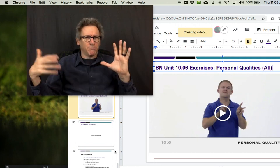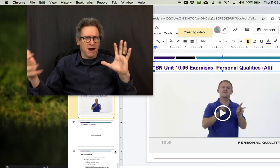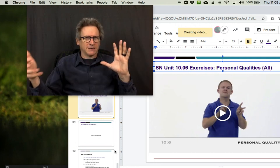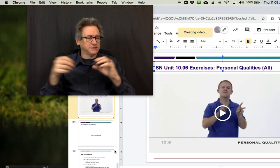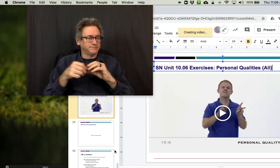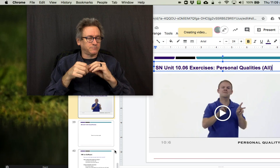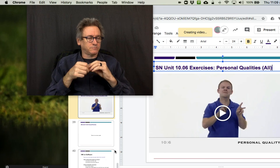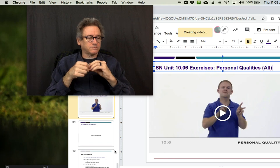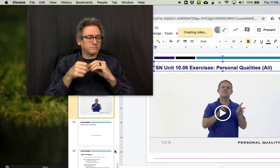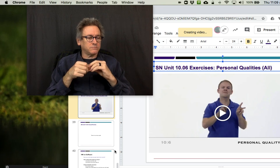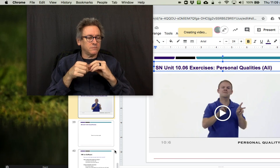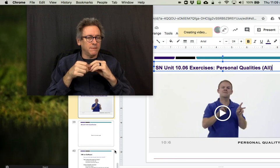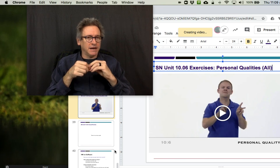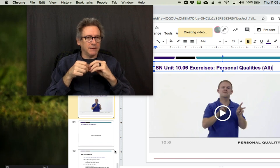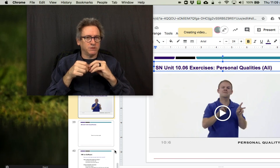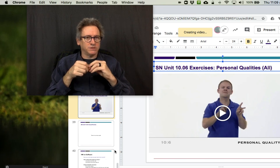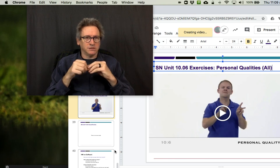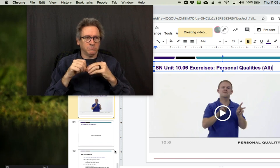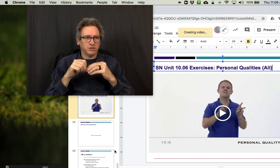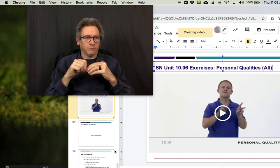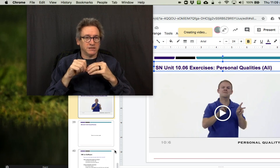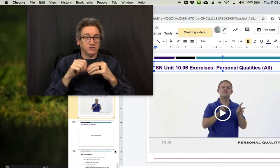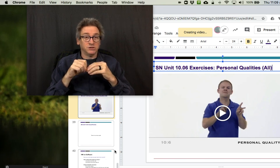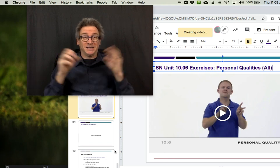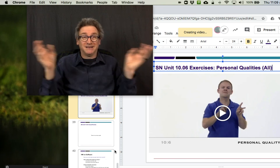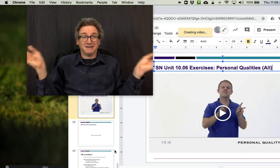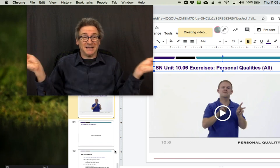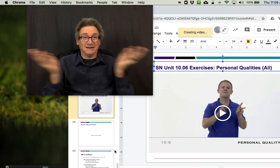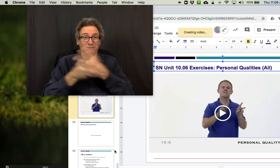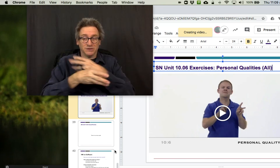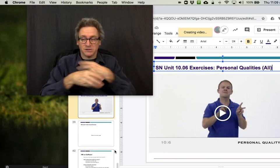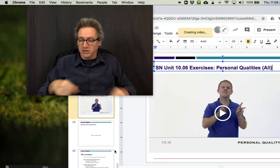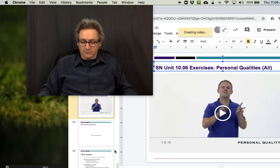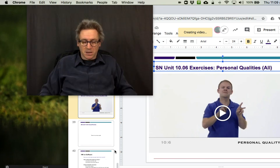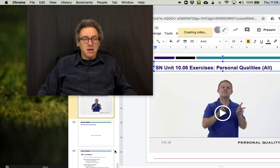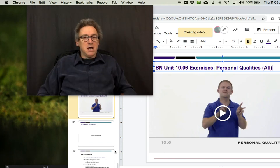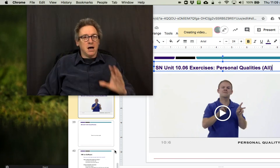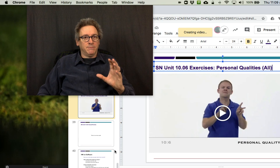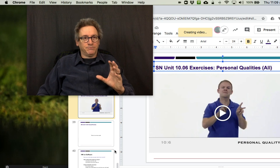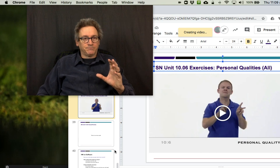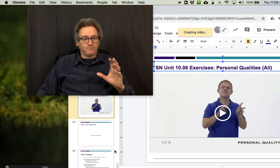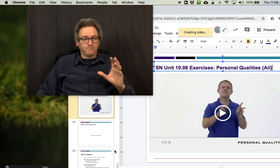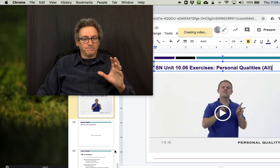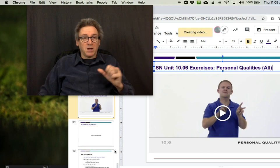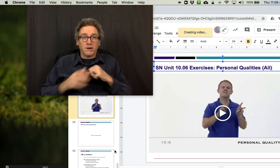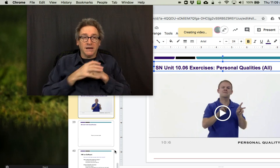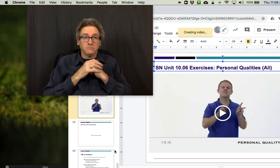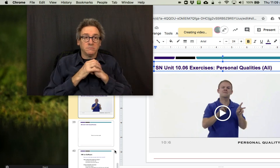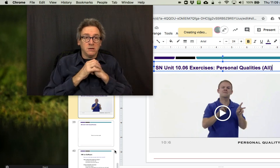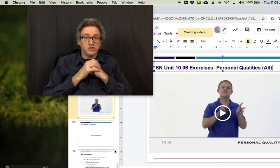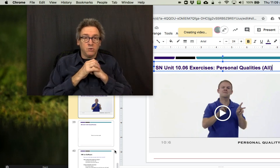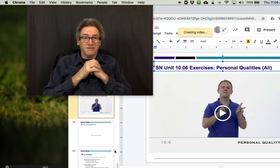in practice. And I can post those in the sharing place as soon as we get videos to each other. All